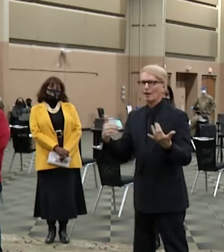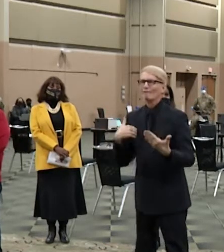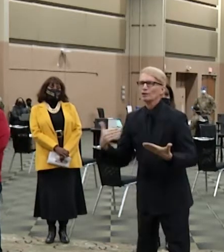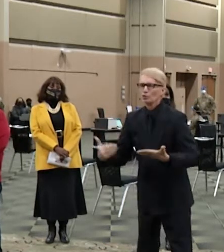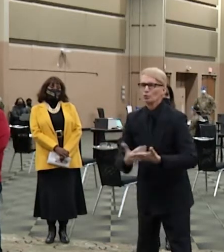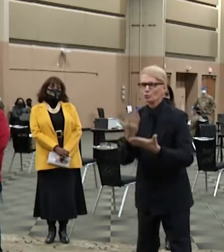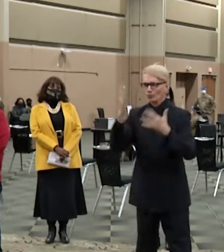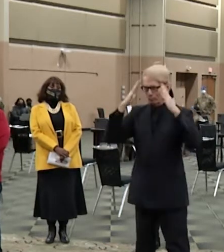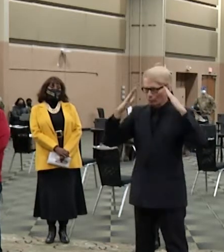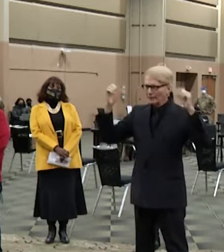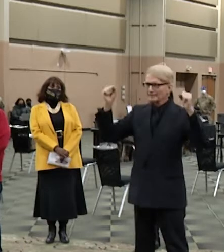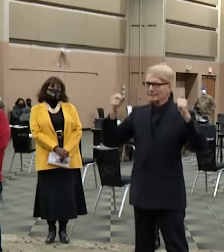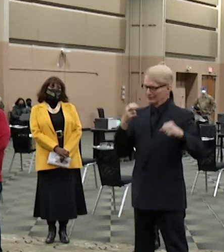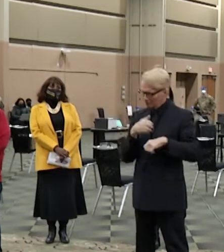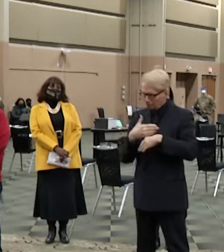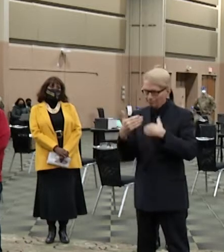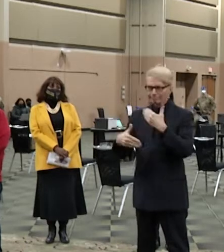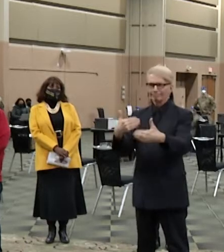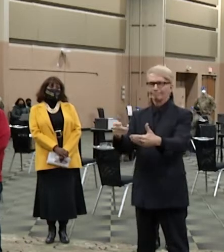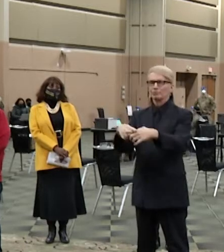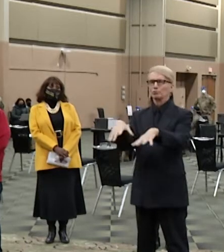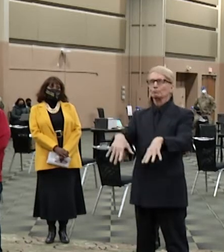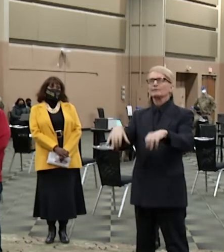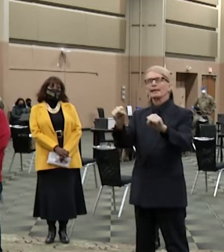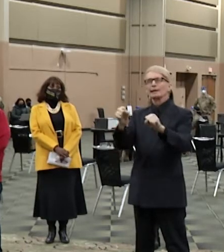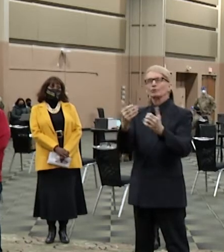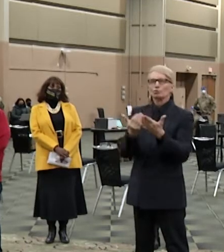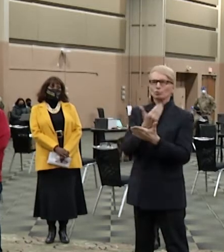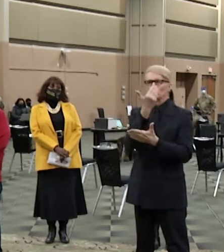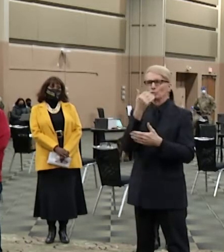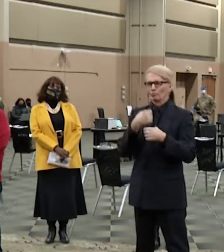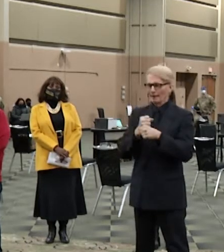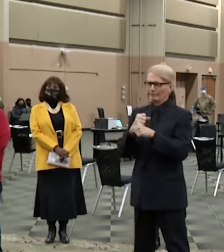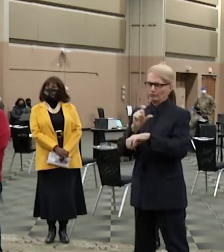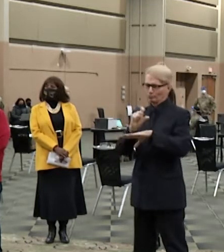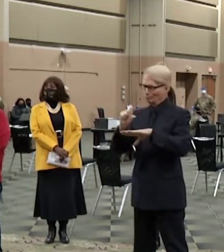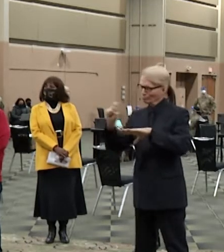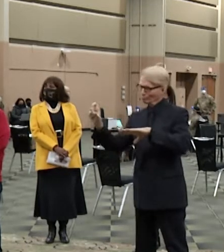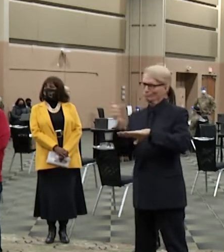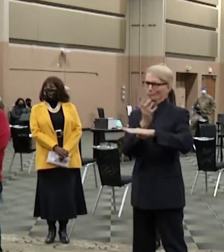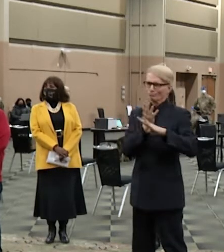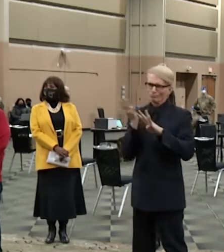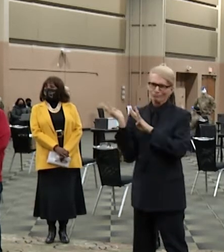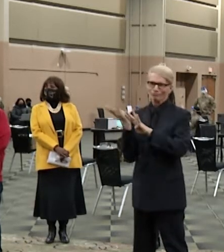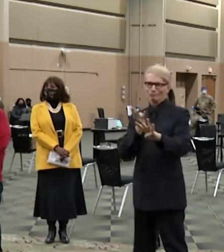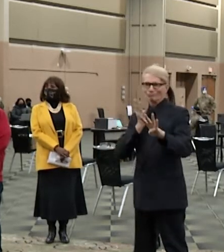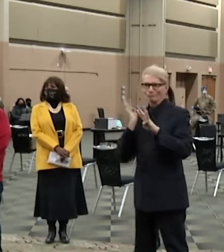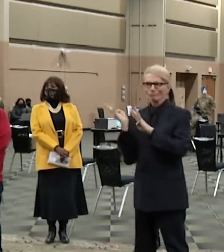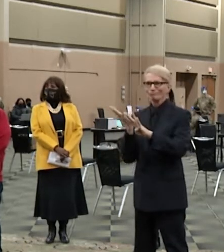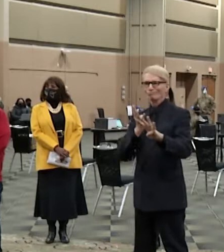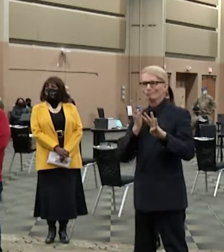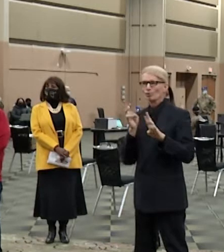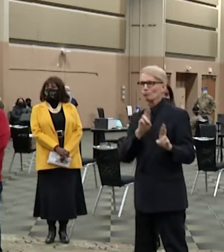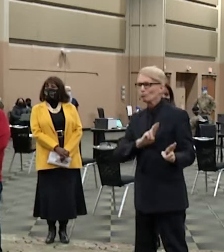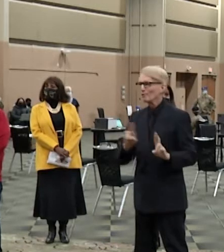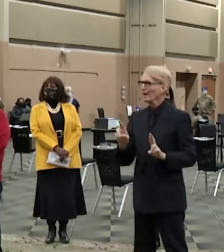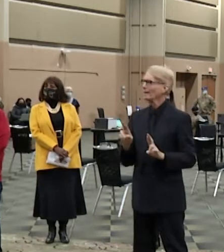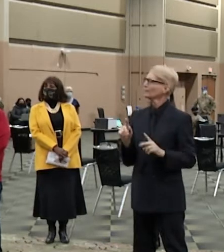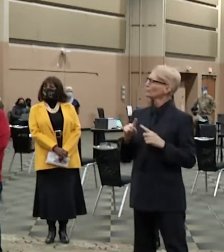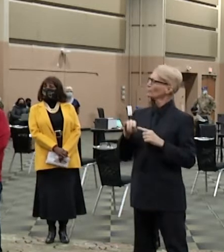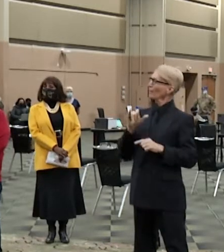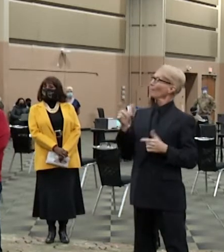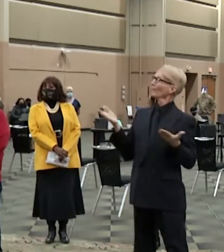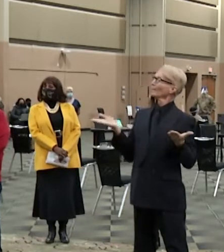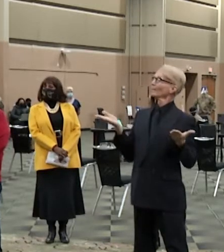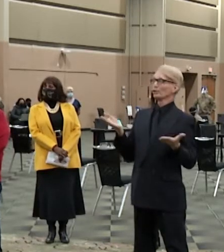vaccine manufacturing, and in the meantime, Illinois has taken the steps necessary to be ready, with sites like here